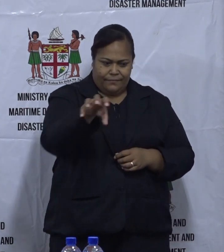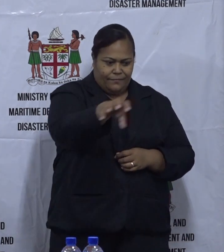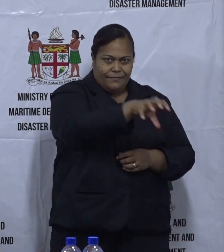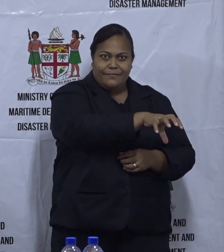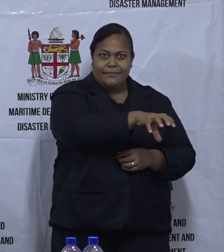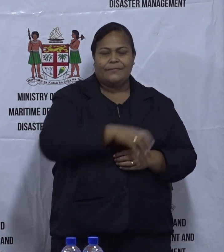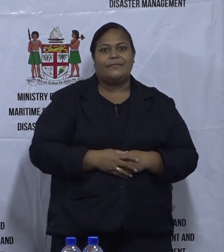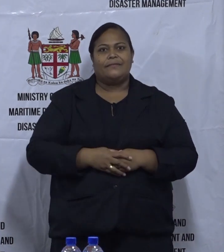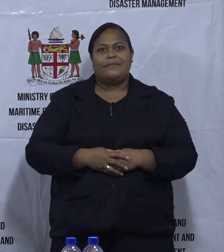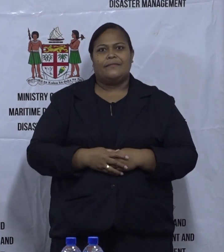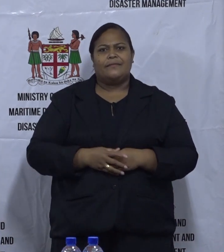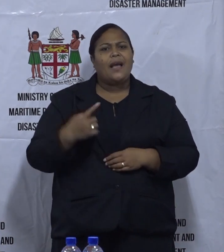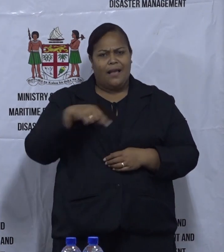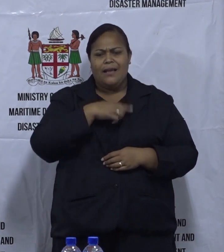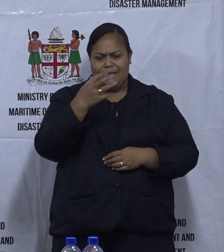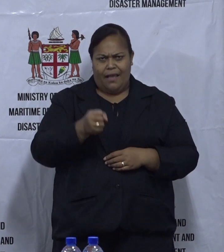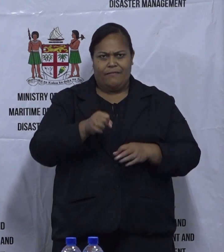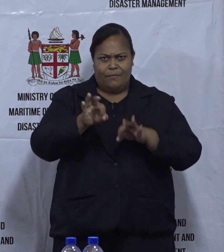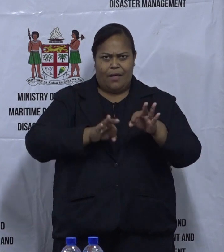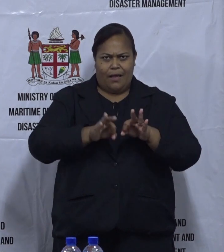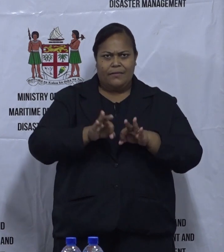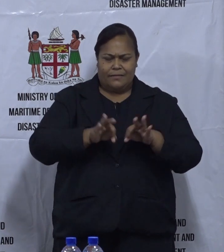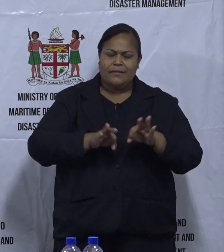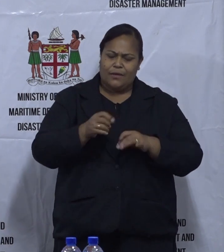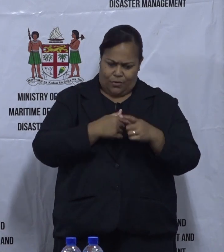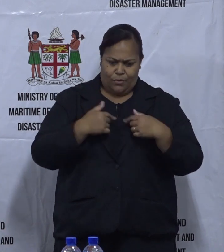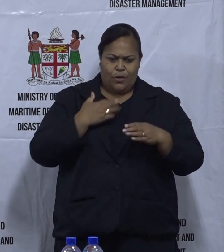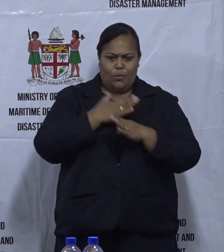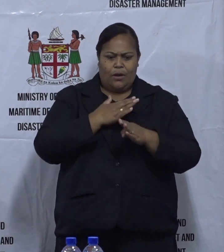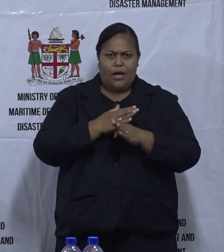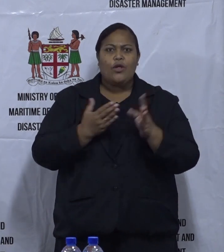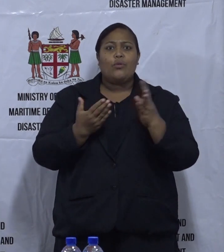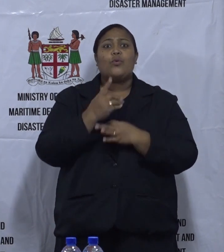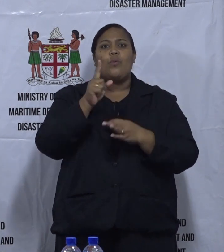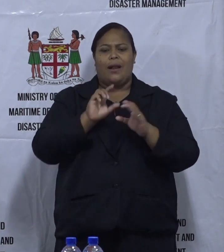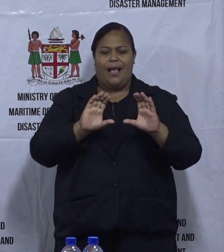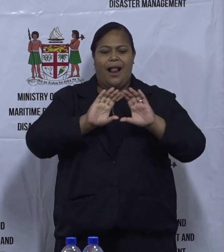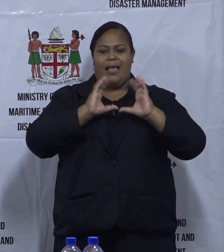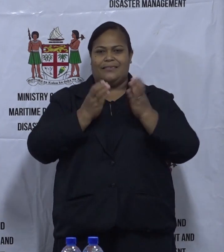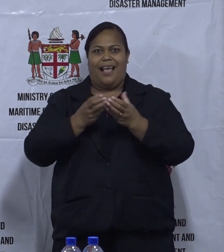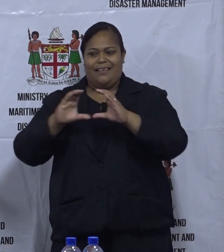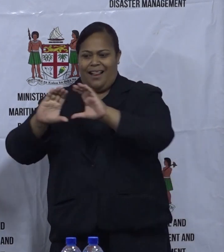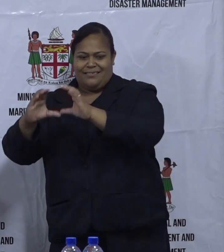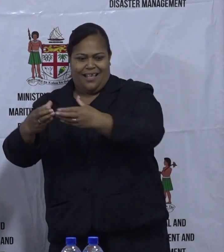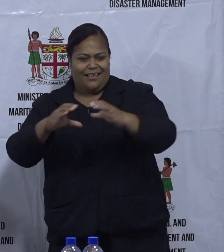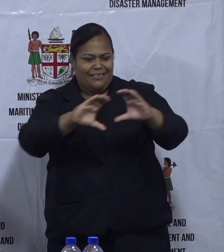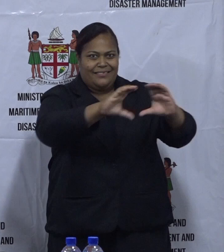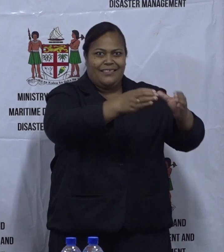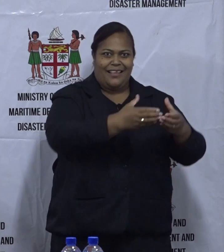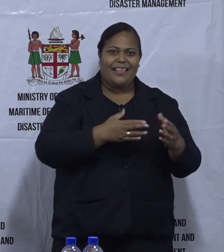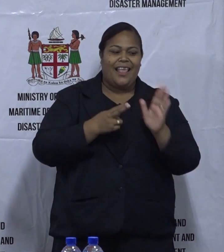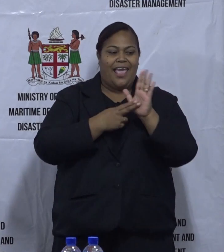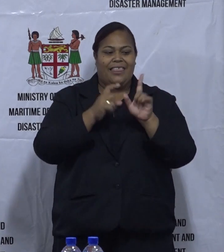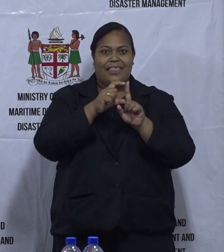have our systems. Definitely we will work through the clusters, and then through NDMO and Ministry of Foreign